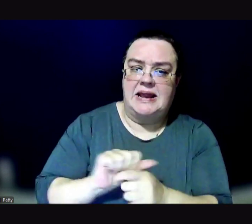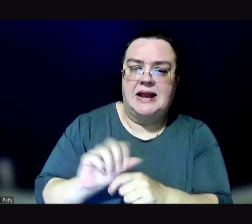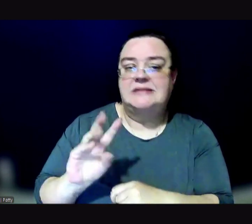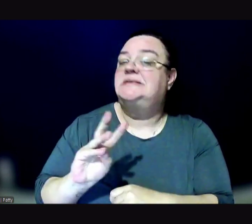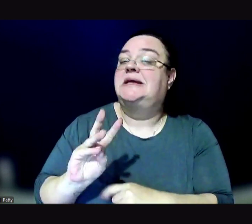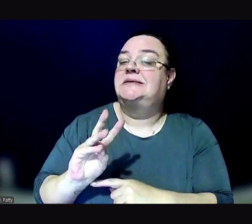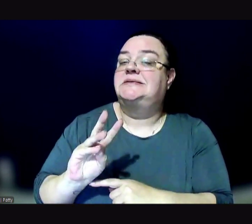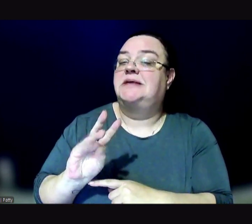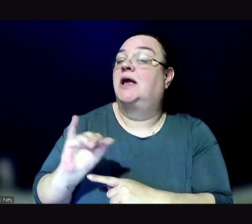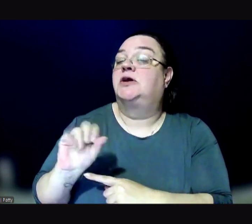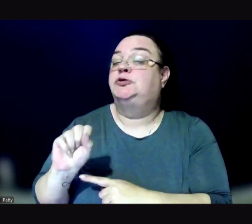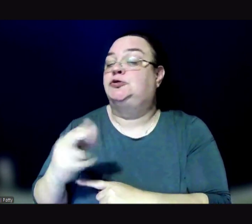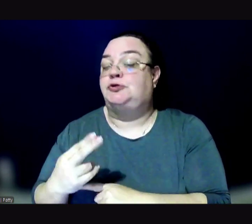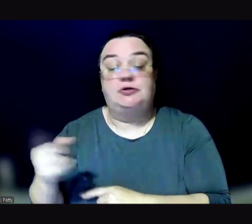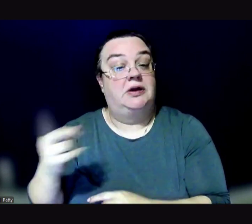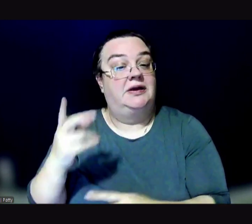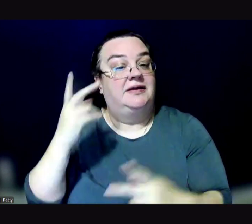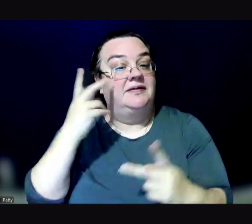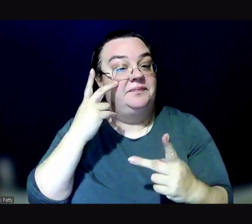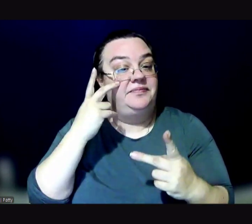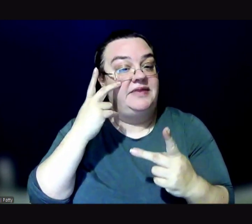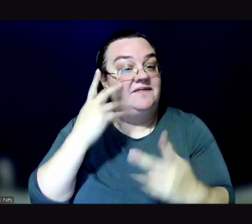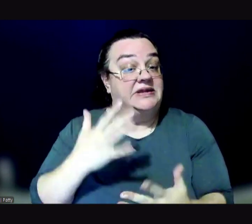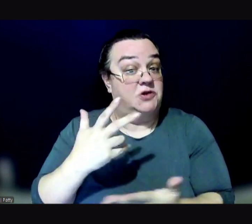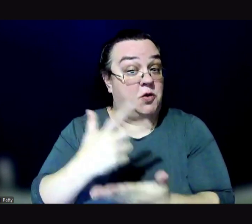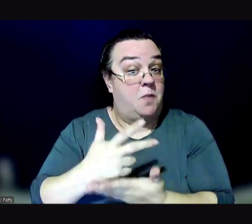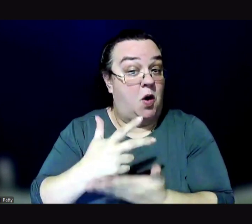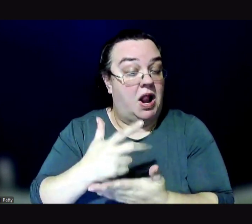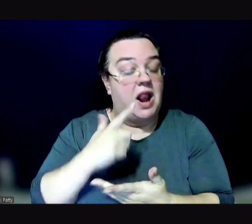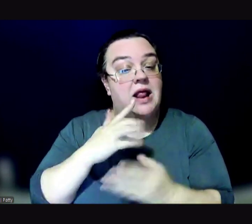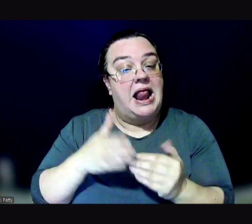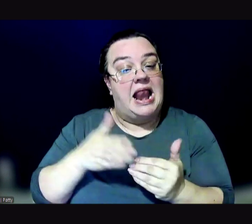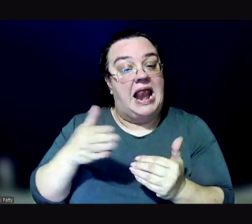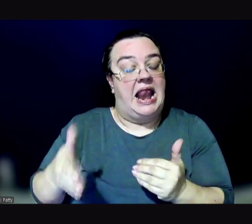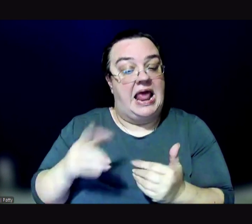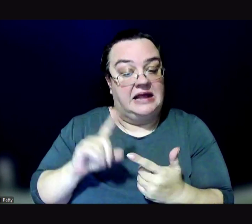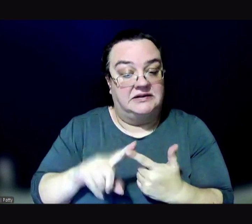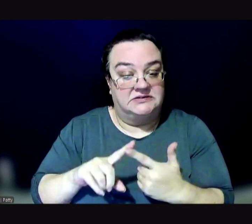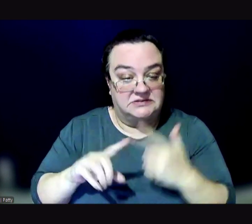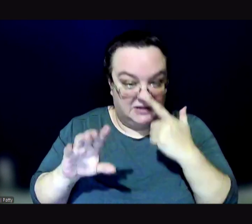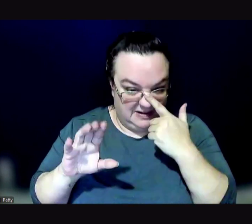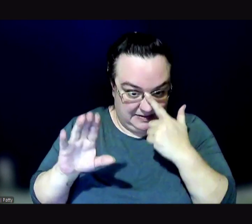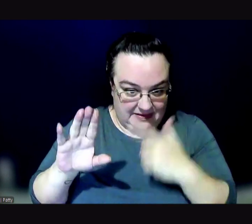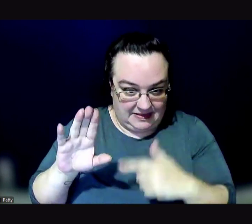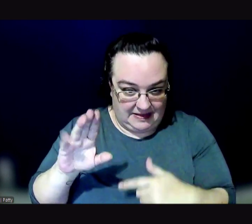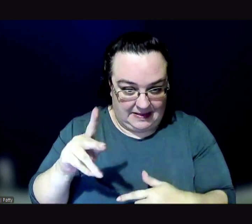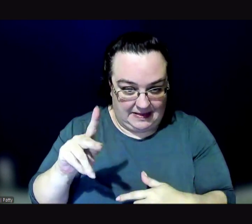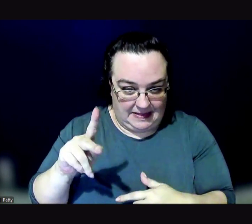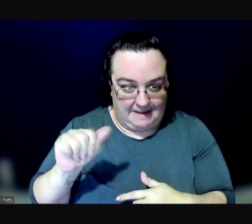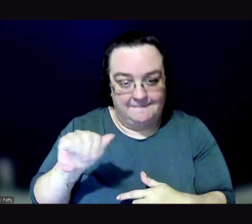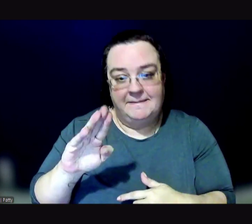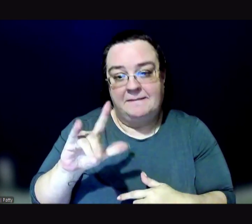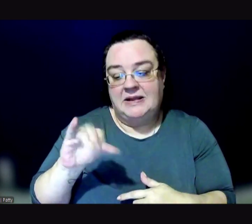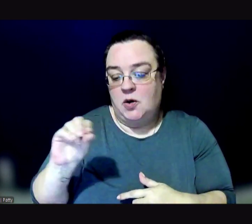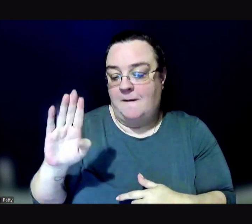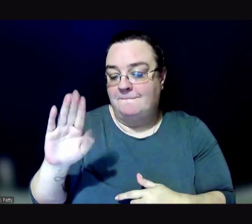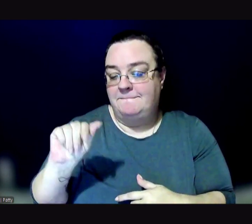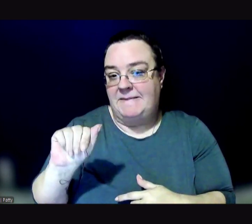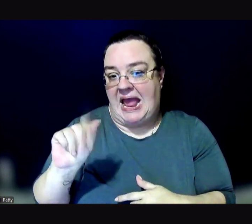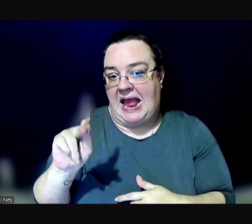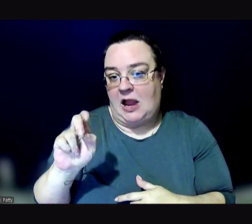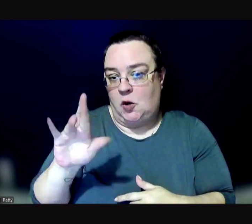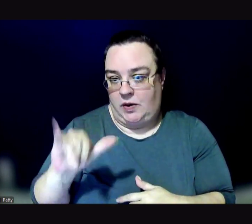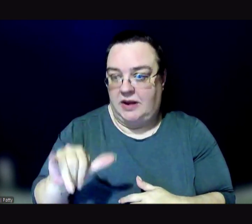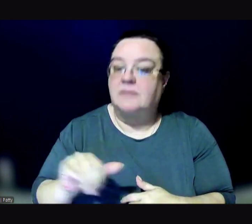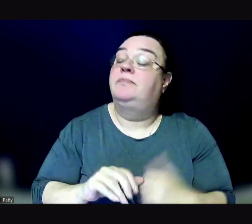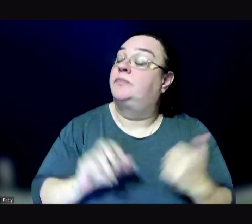the visitors parking lot, right next to Mi Pueblita Bakery. Got it. Next to the bakery. Yes. Okay. Thank you.